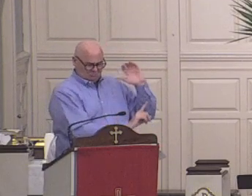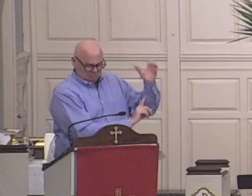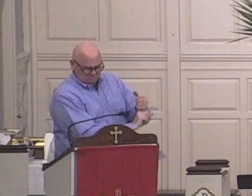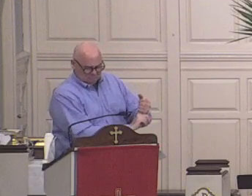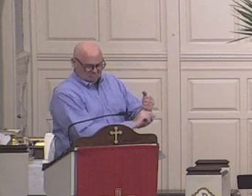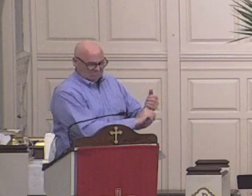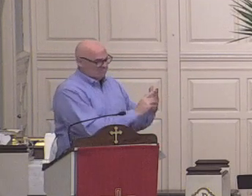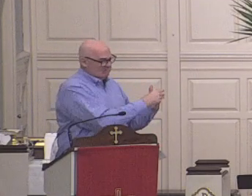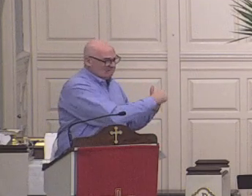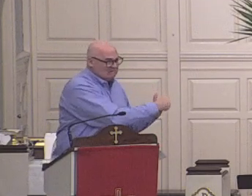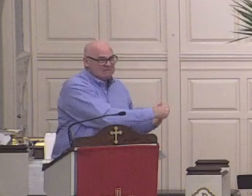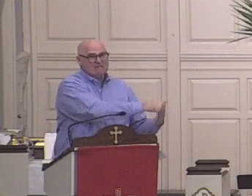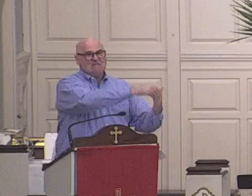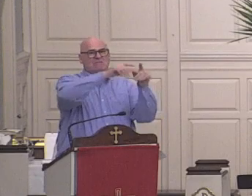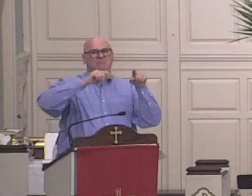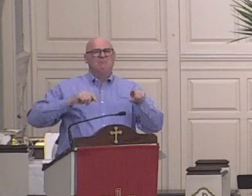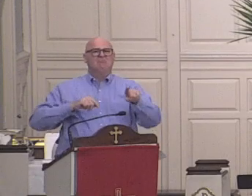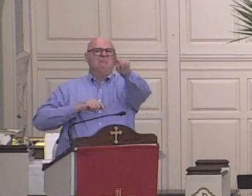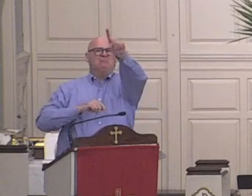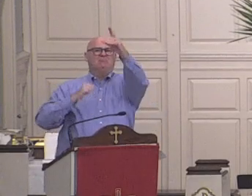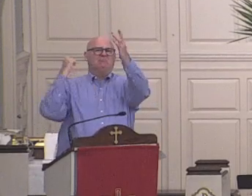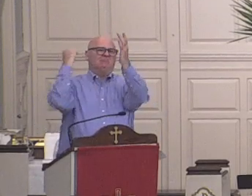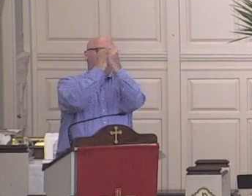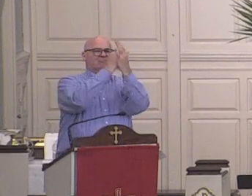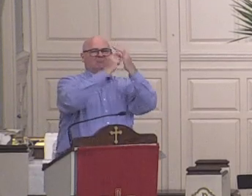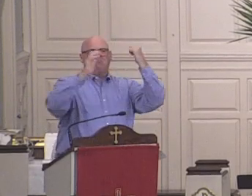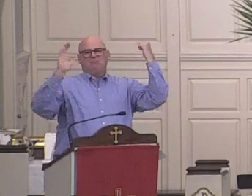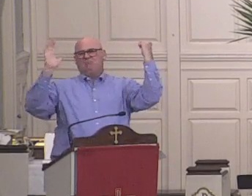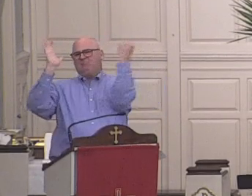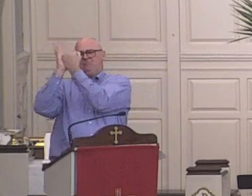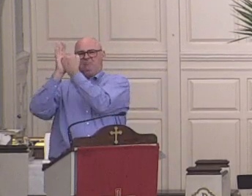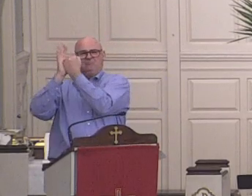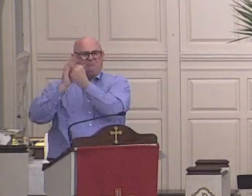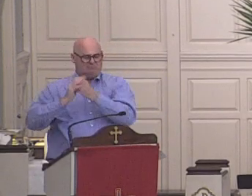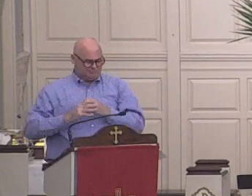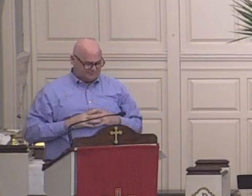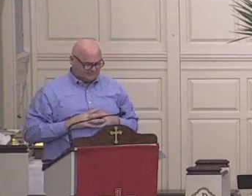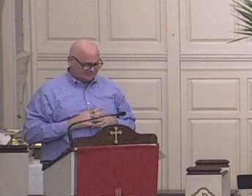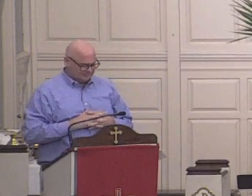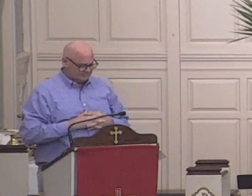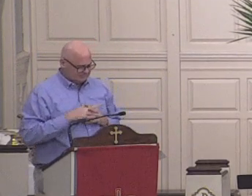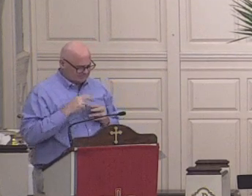dressed him in his own clothes, and led him out to crucify him.